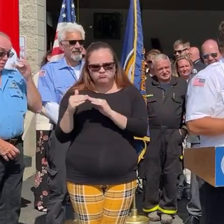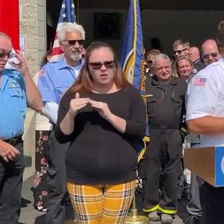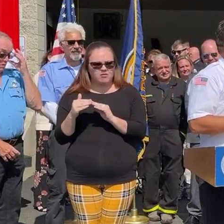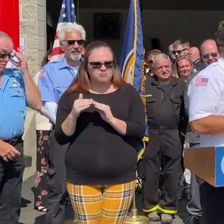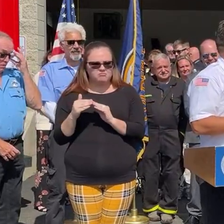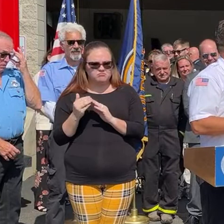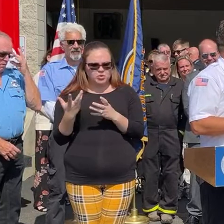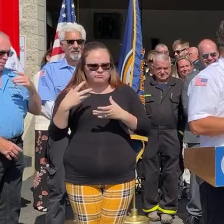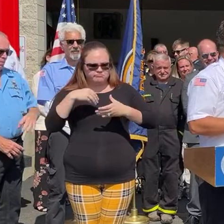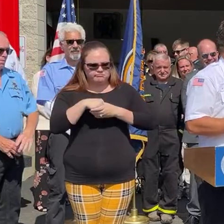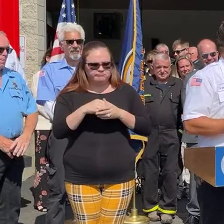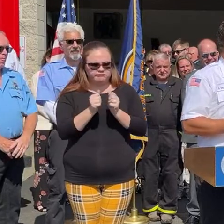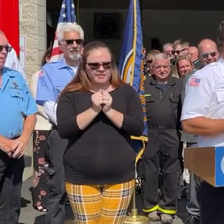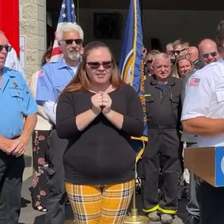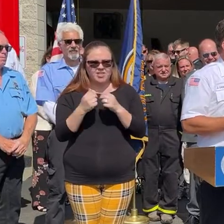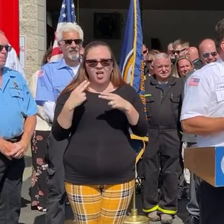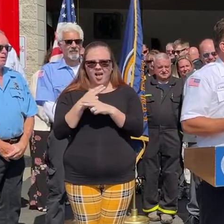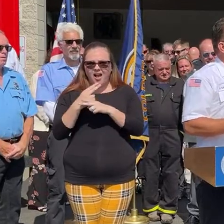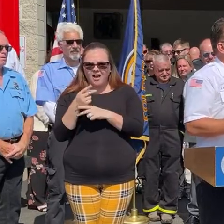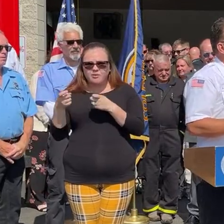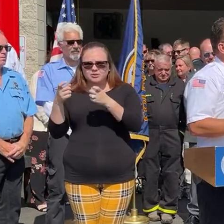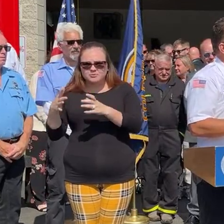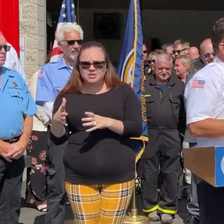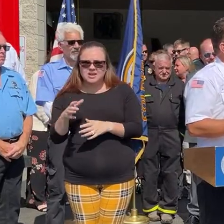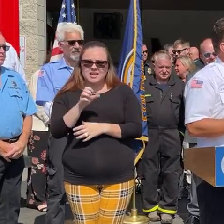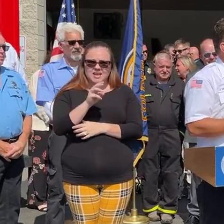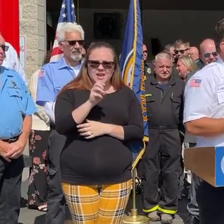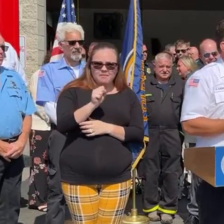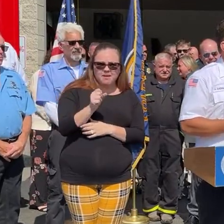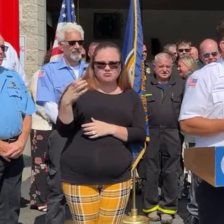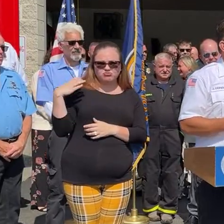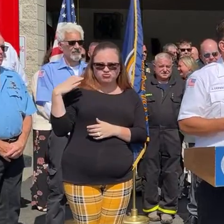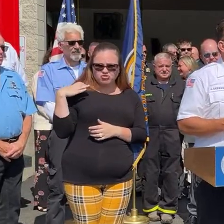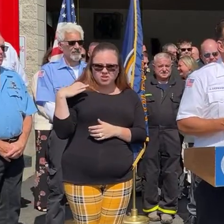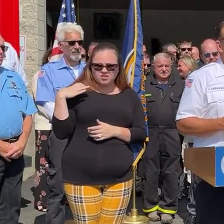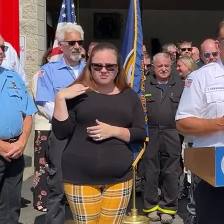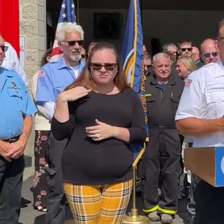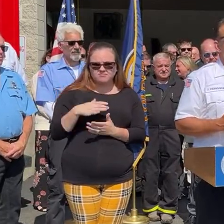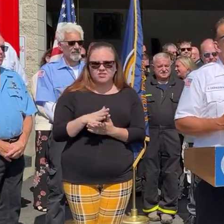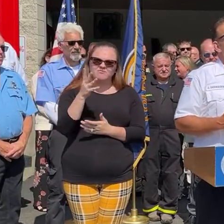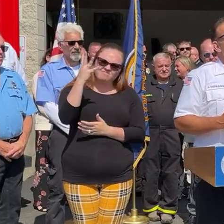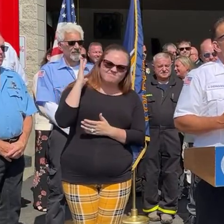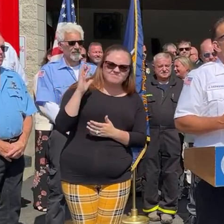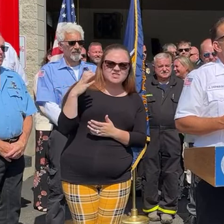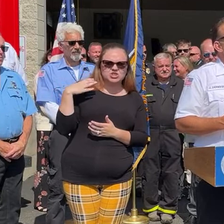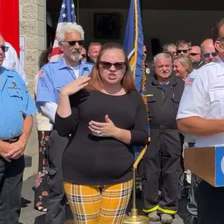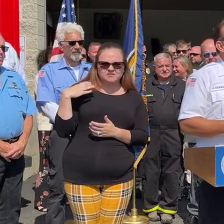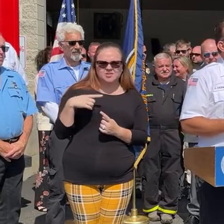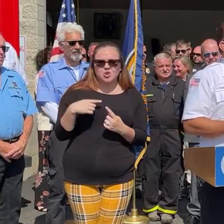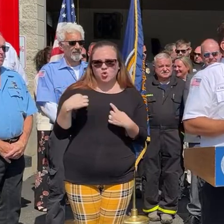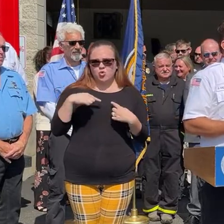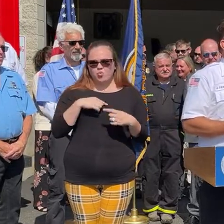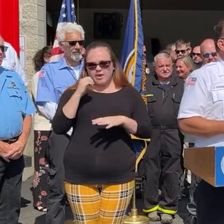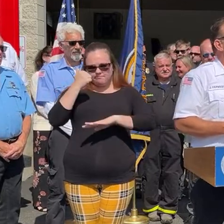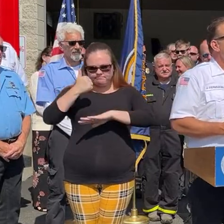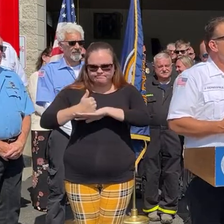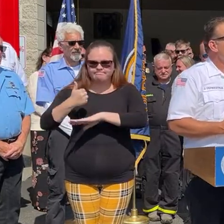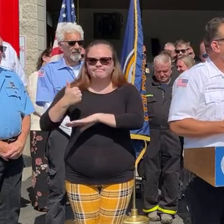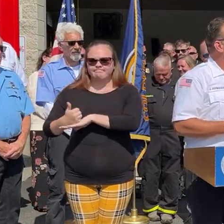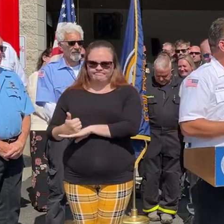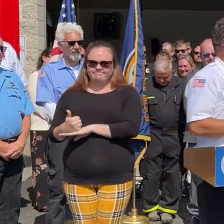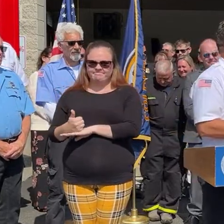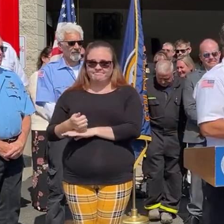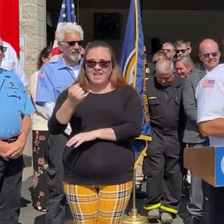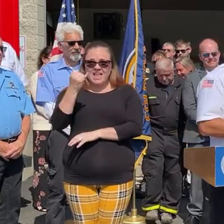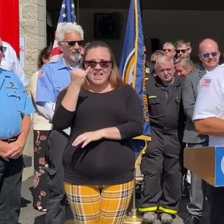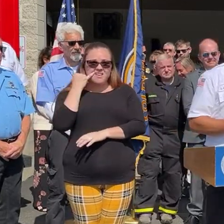together with the highway superintendent and with our EMS chief, our former EMS chief, and we set it in process. So if